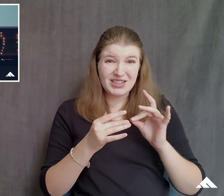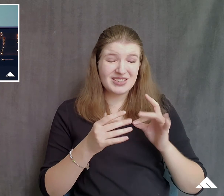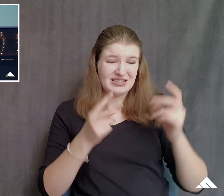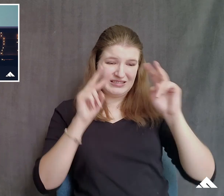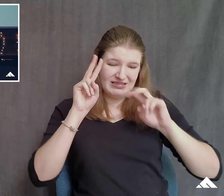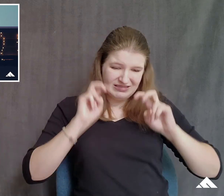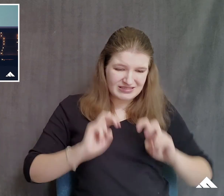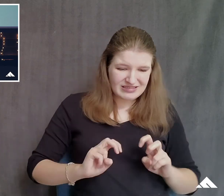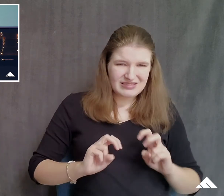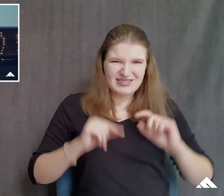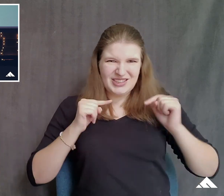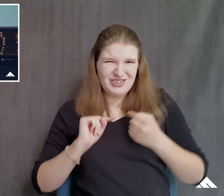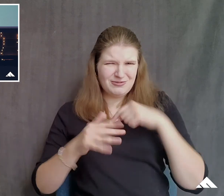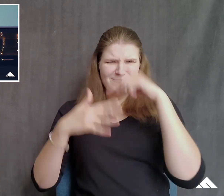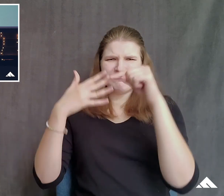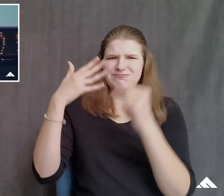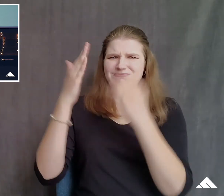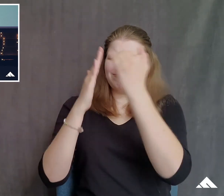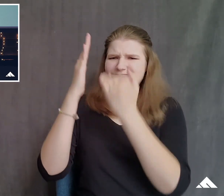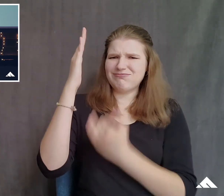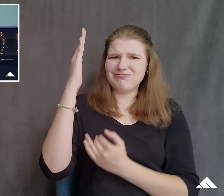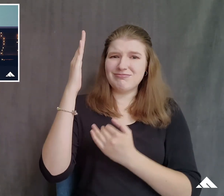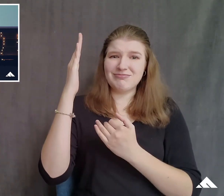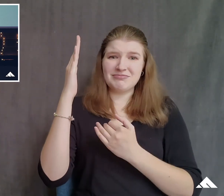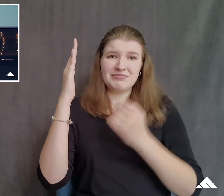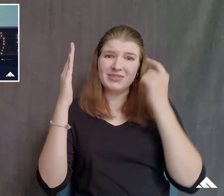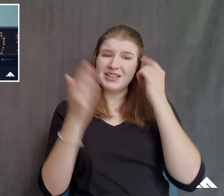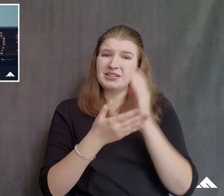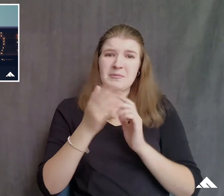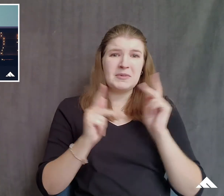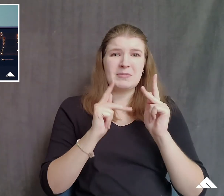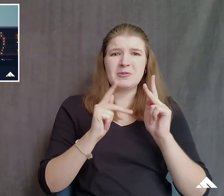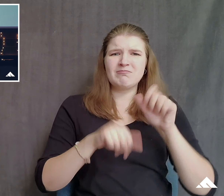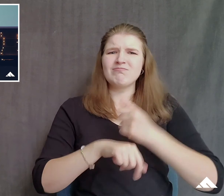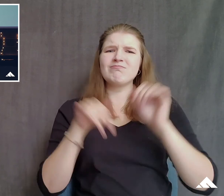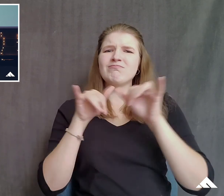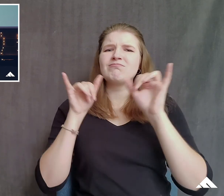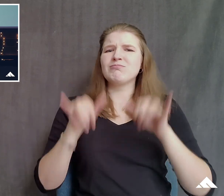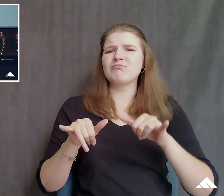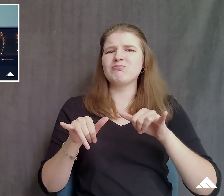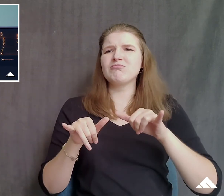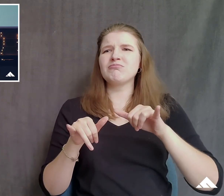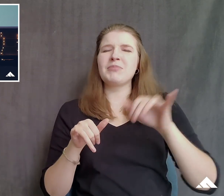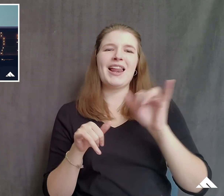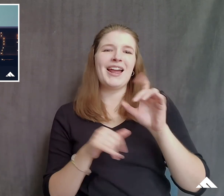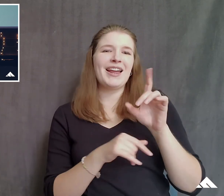Some of our hurts, I think we've assigned a Dewey Decimal System to them. Oh, that was hurt